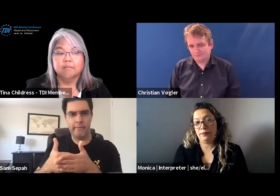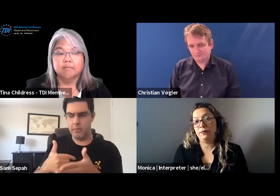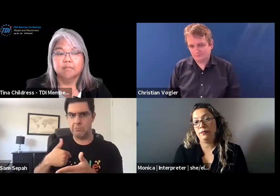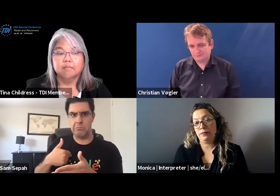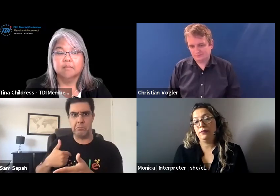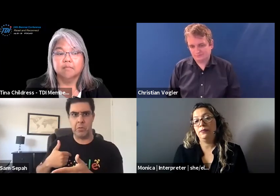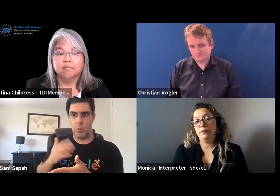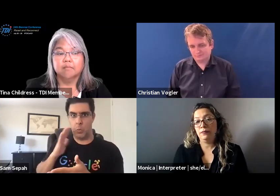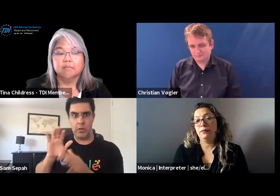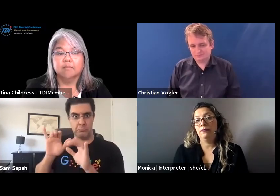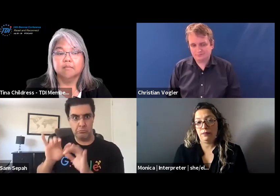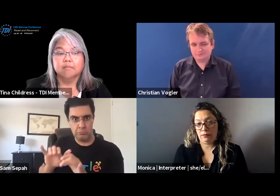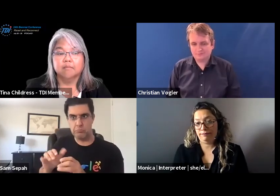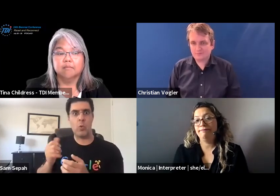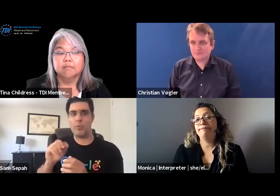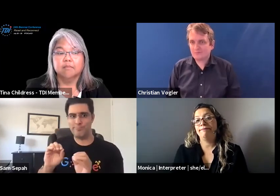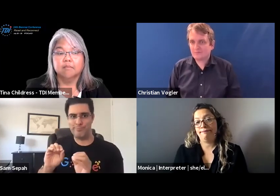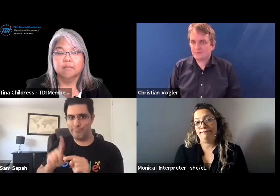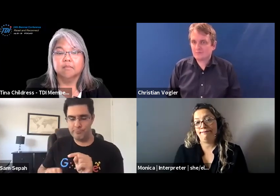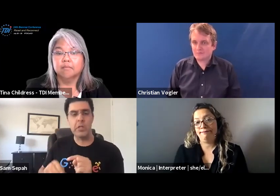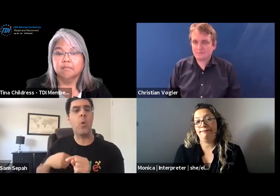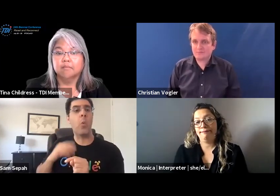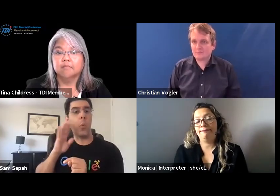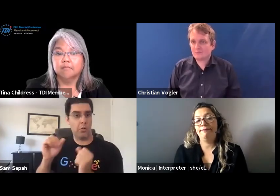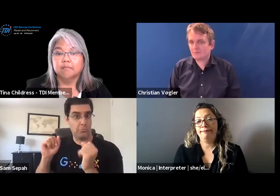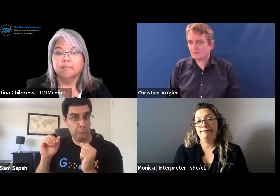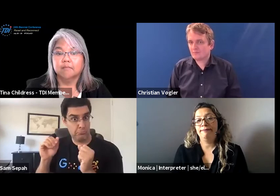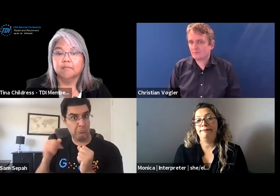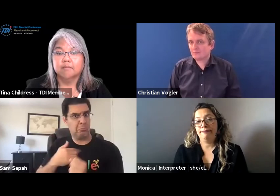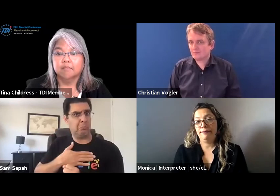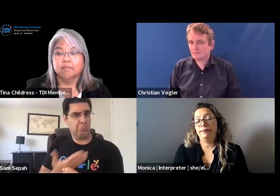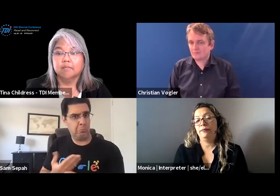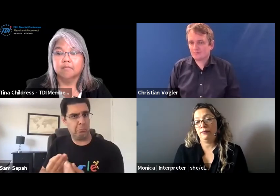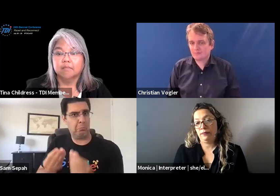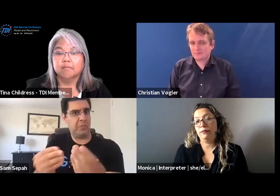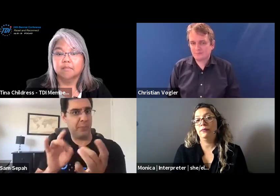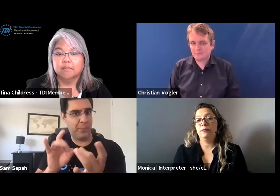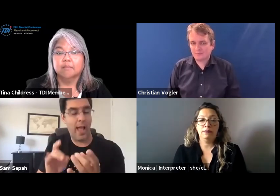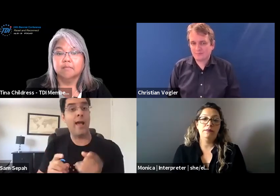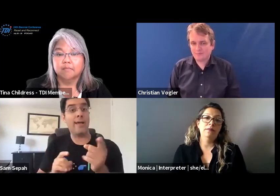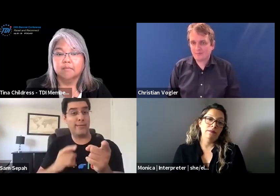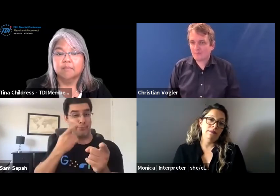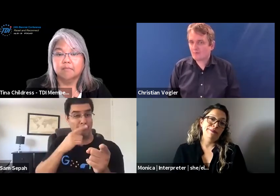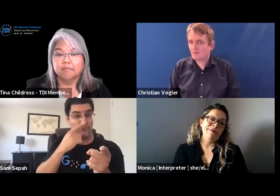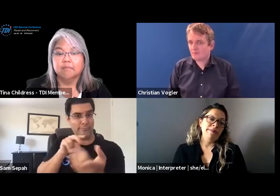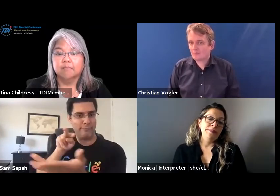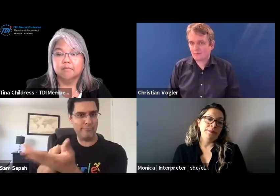meeting us halfway. And I'll type out something, and if I can't, then I'll sign it. I'm willing to do that and give you